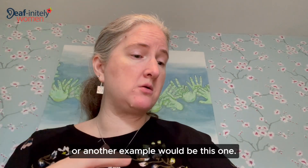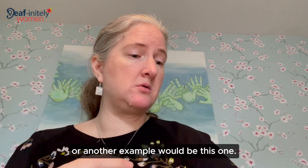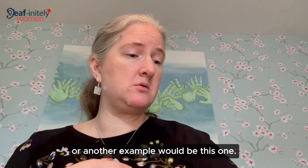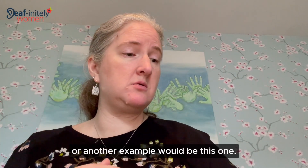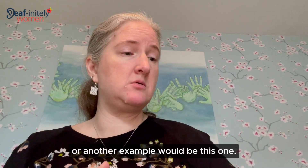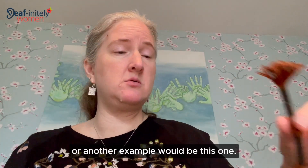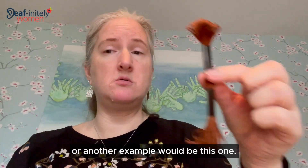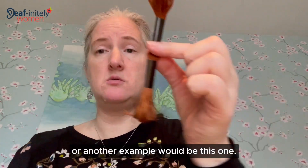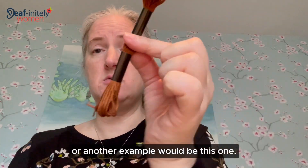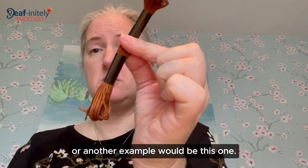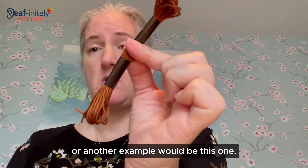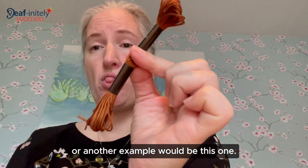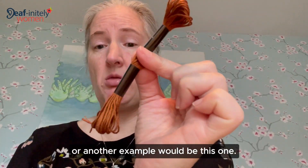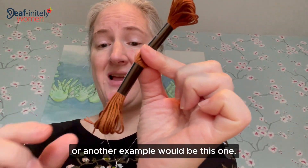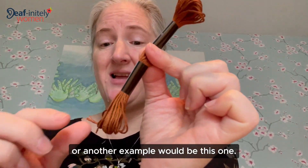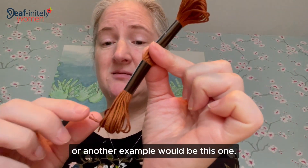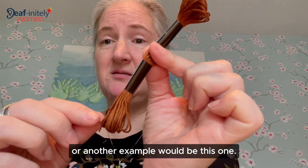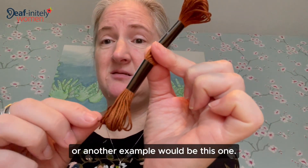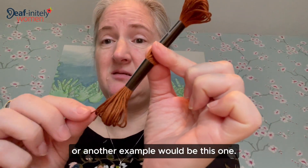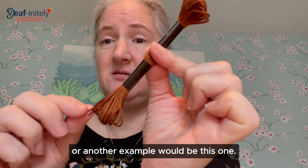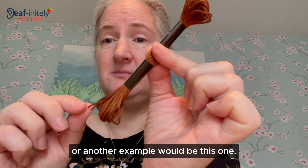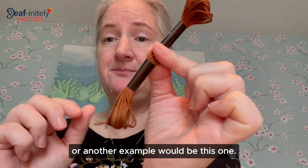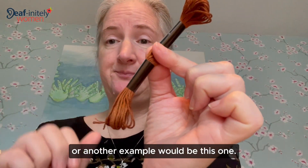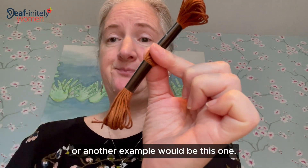Or another example would be this one.